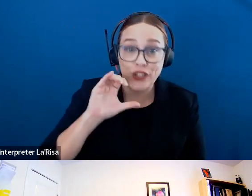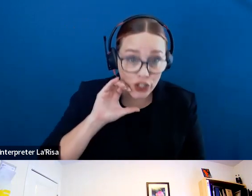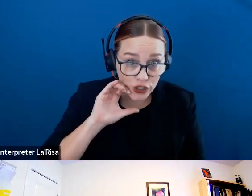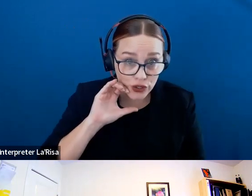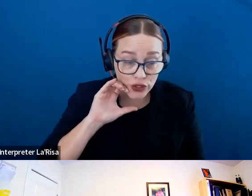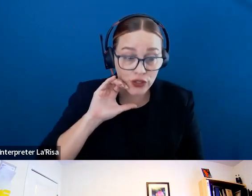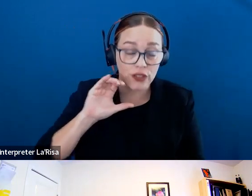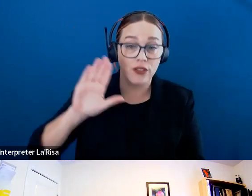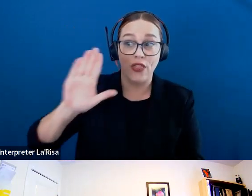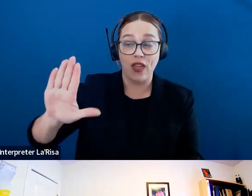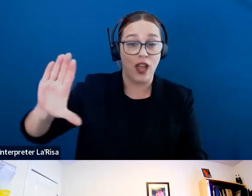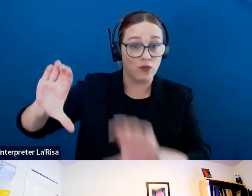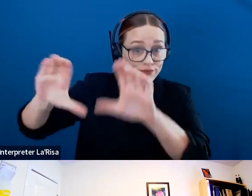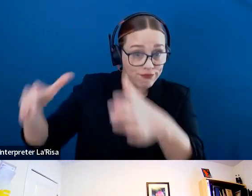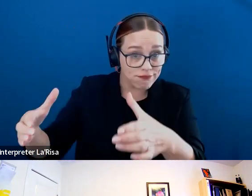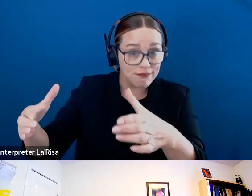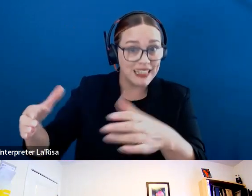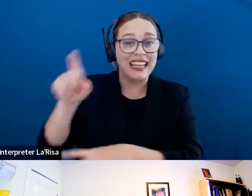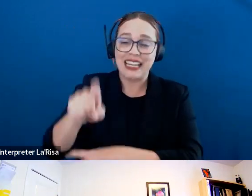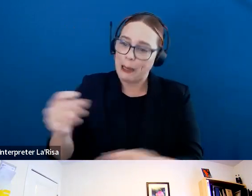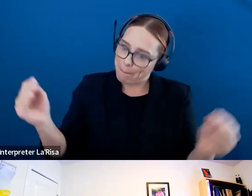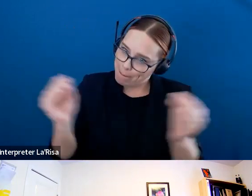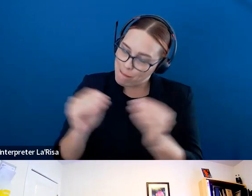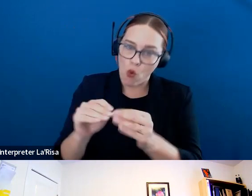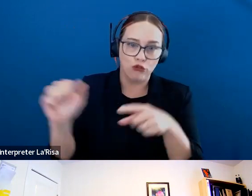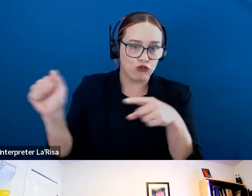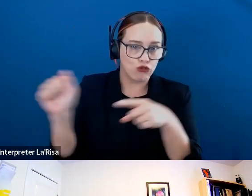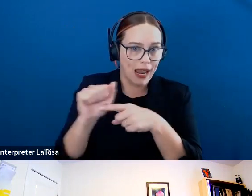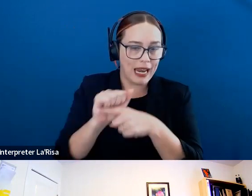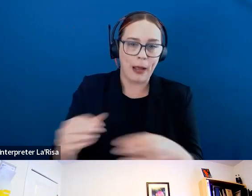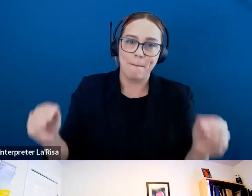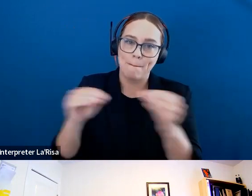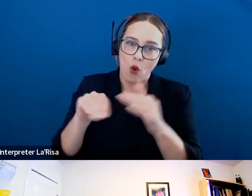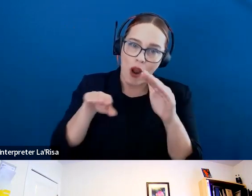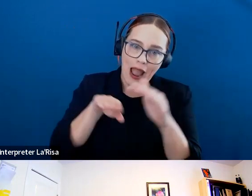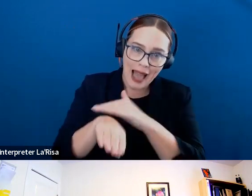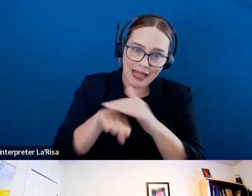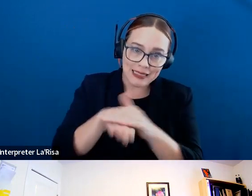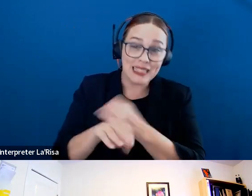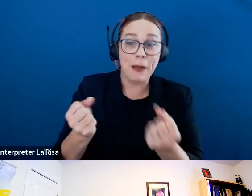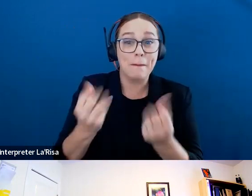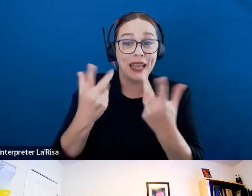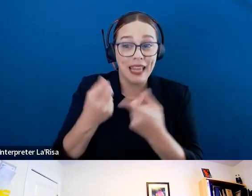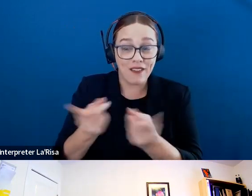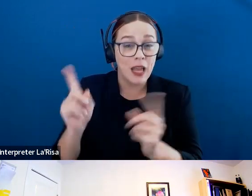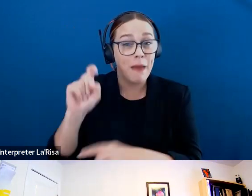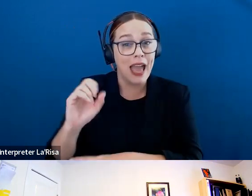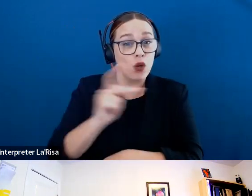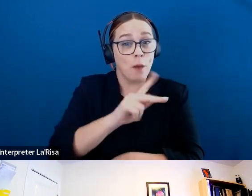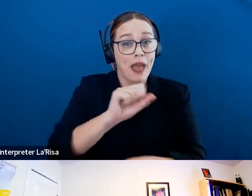and more access to programs. Many of them need to go back to work because they can't afford to buy groceries now. And,